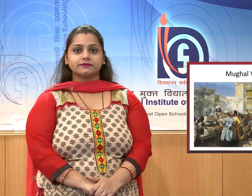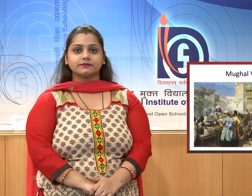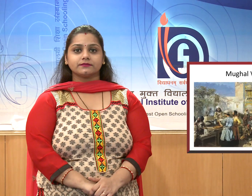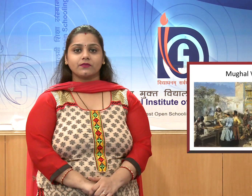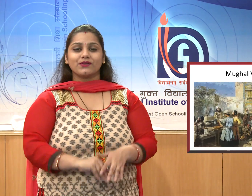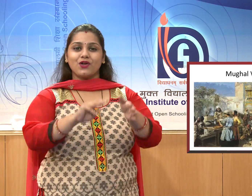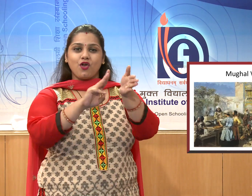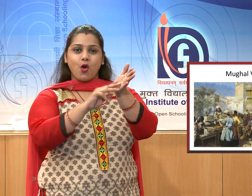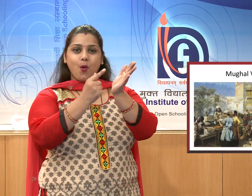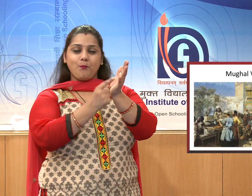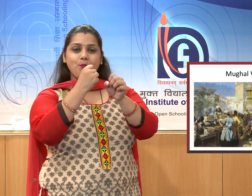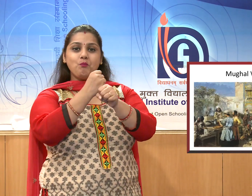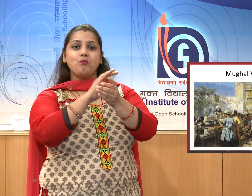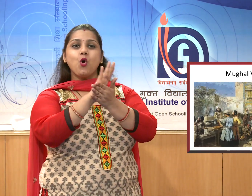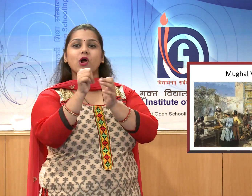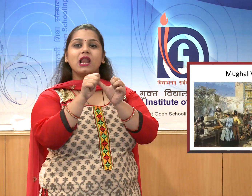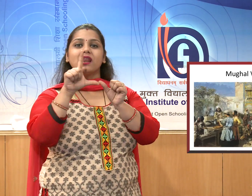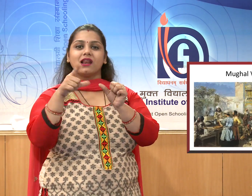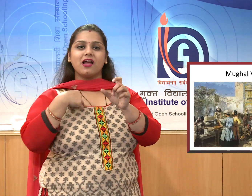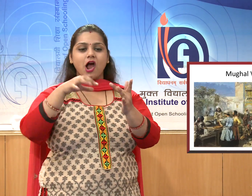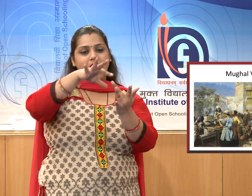The Mughals appointed